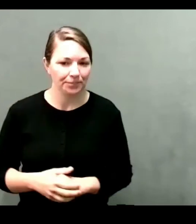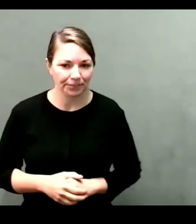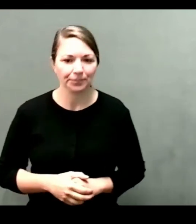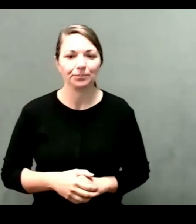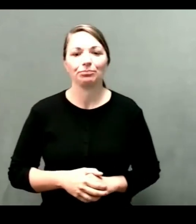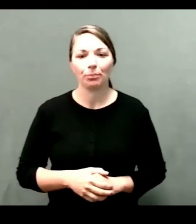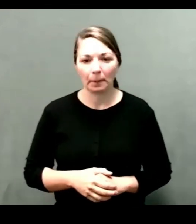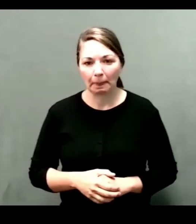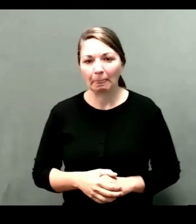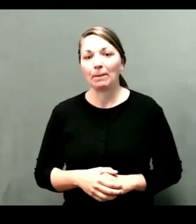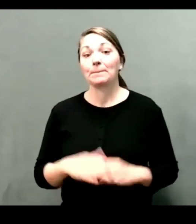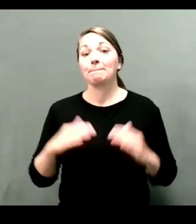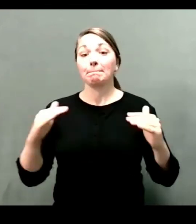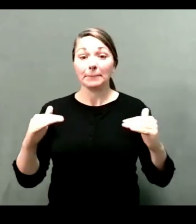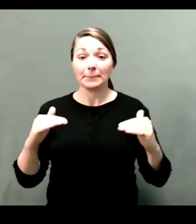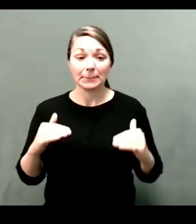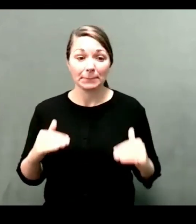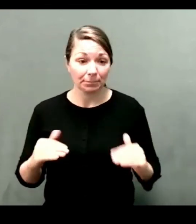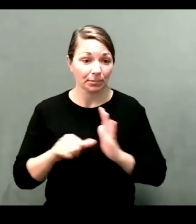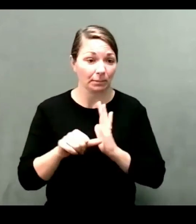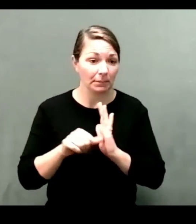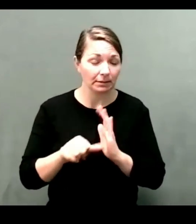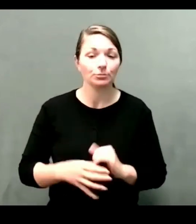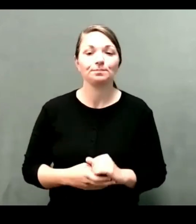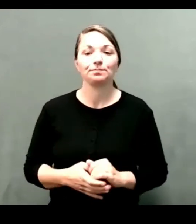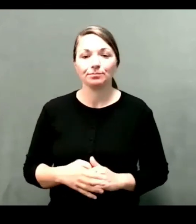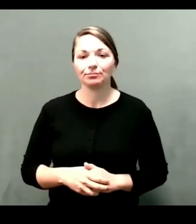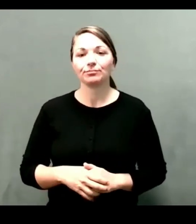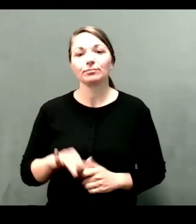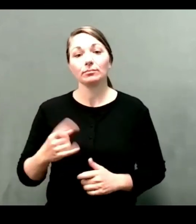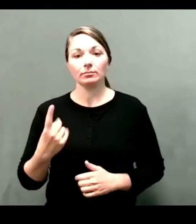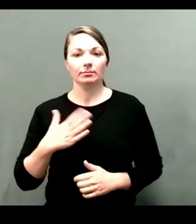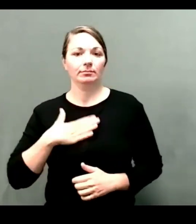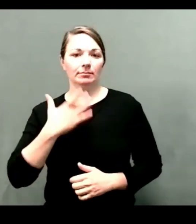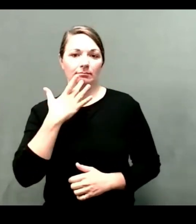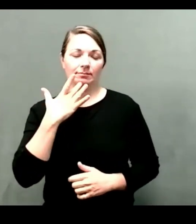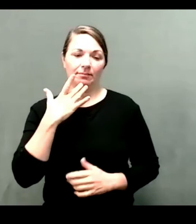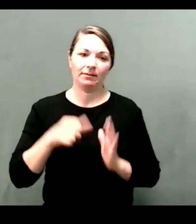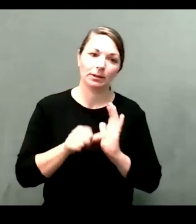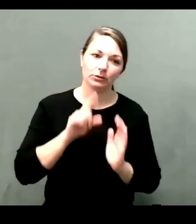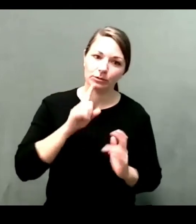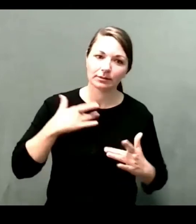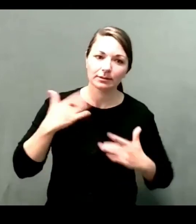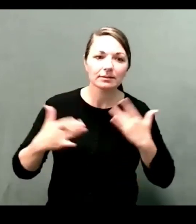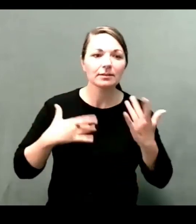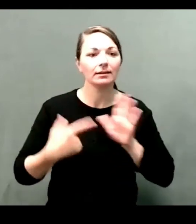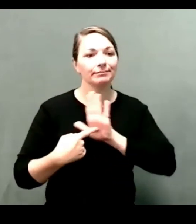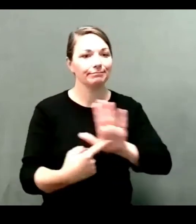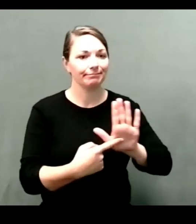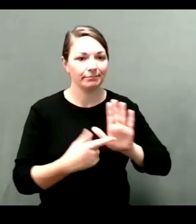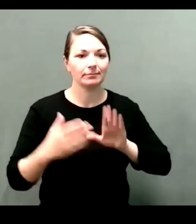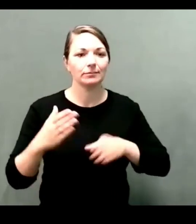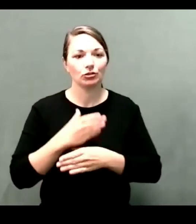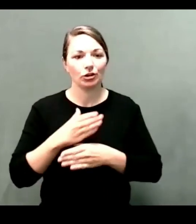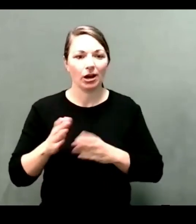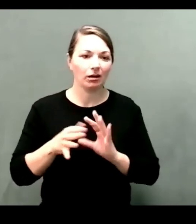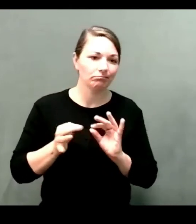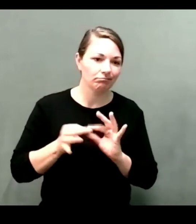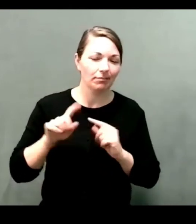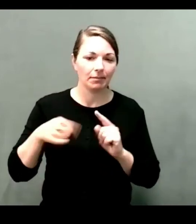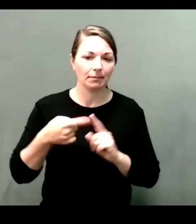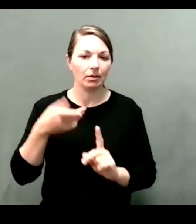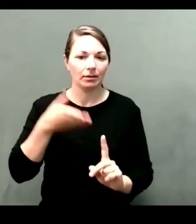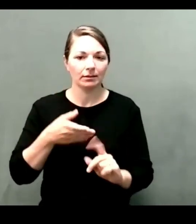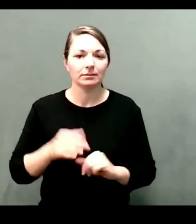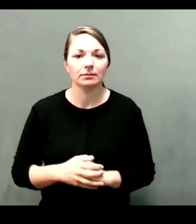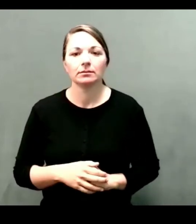said, we're going to move to the next page here. This one is one of my favorite pages, actually, and I'm really excited to share it with you. So here we're talking about making some